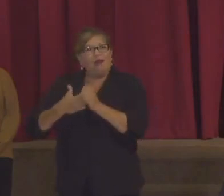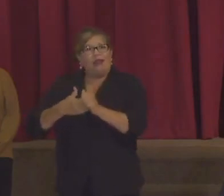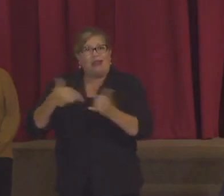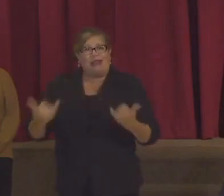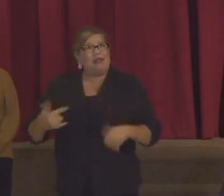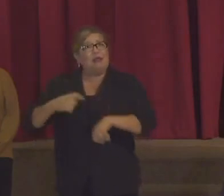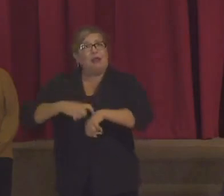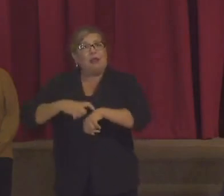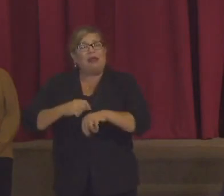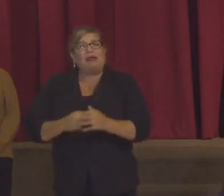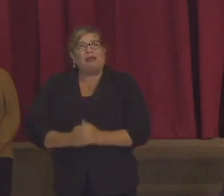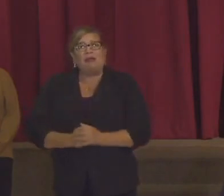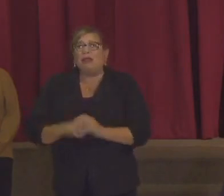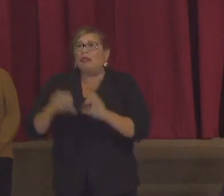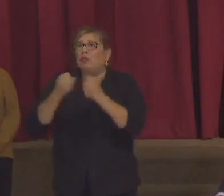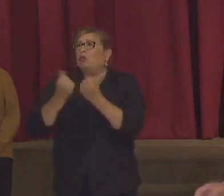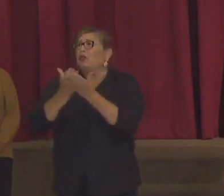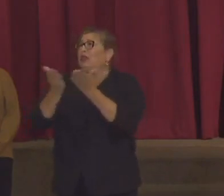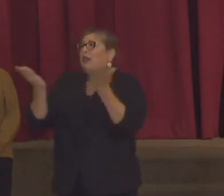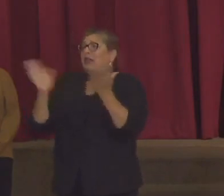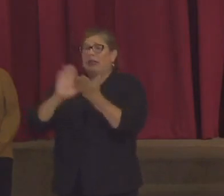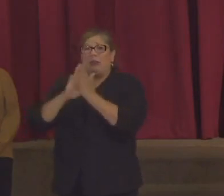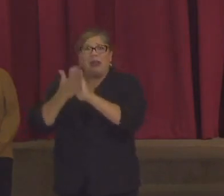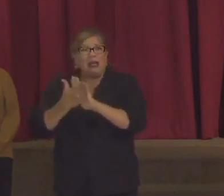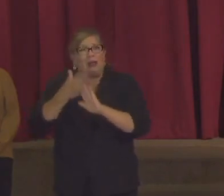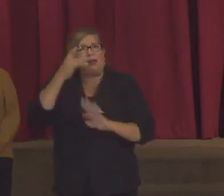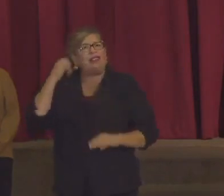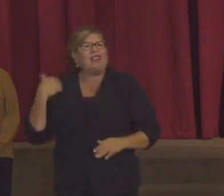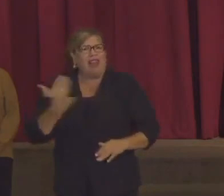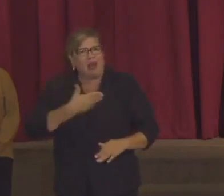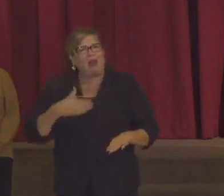we behave. We are our behaviors.